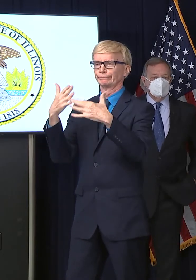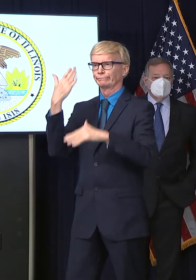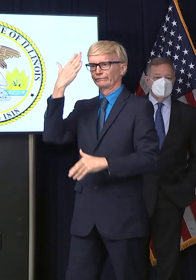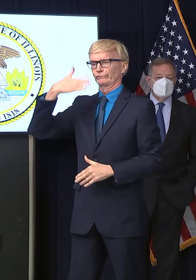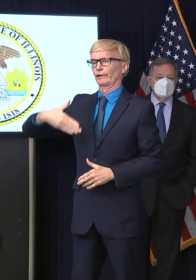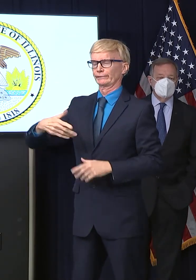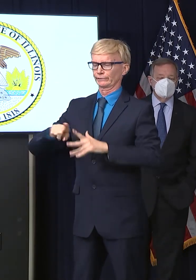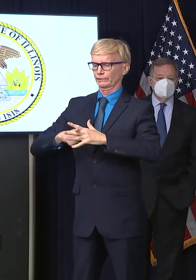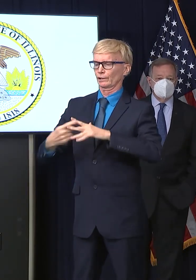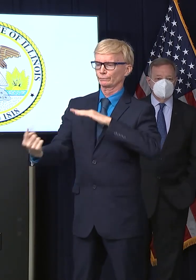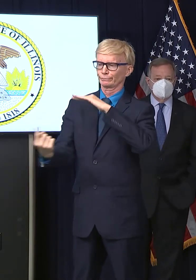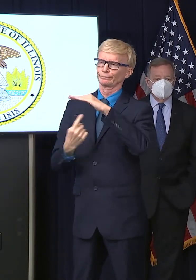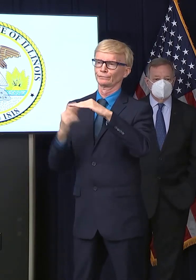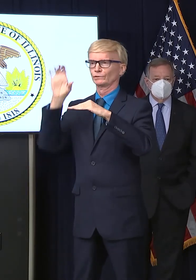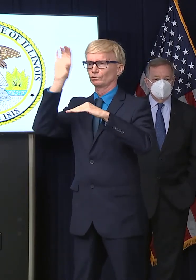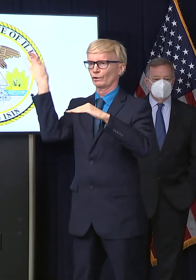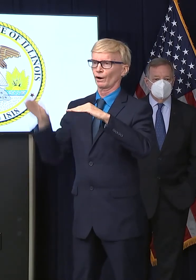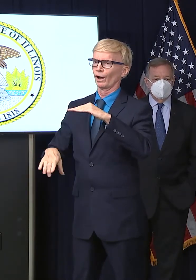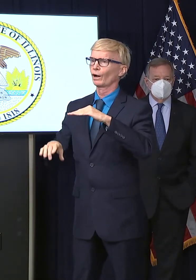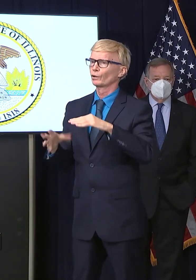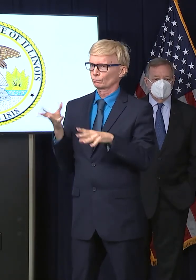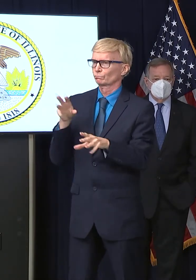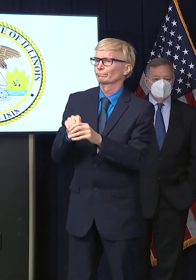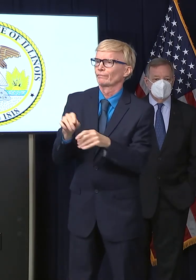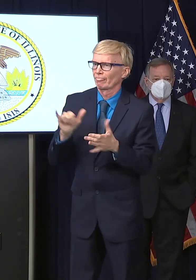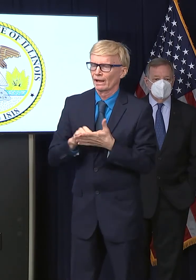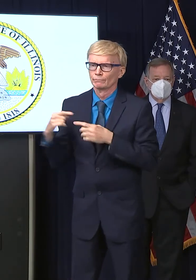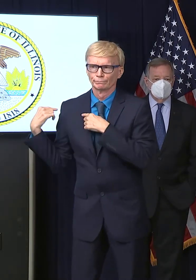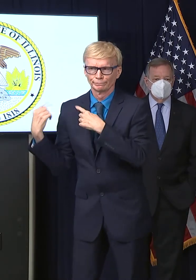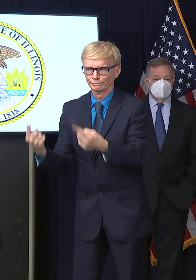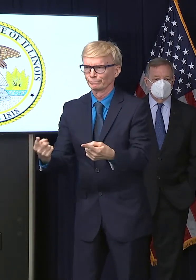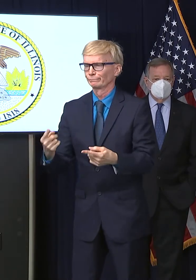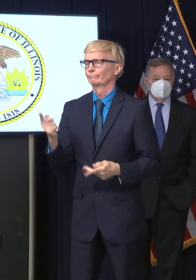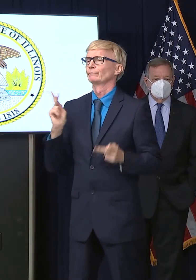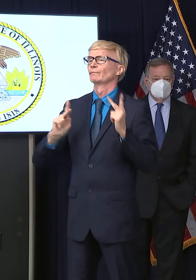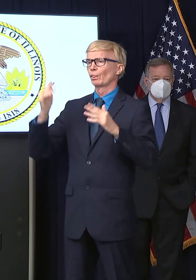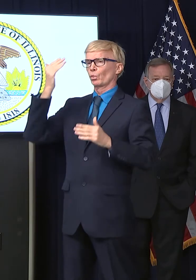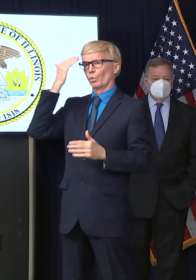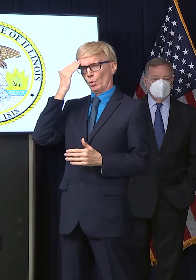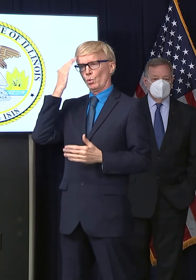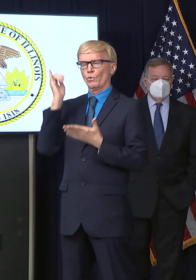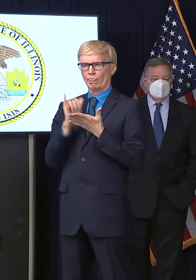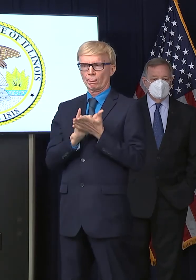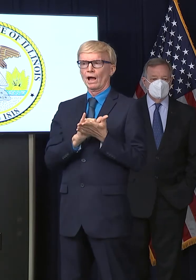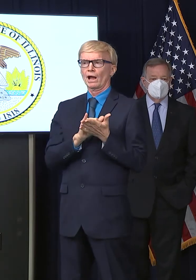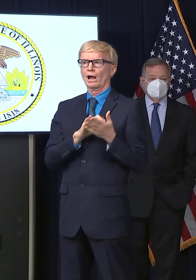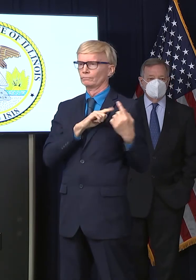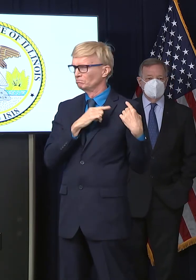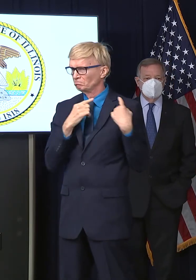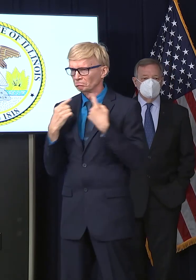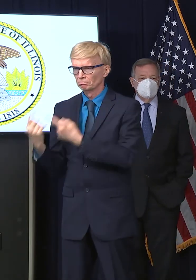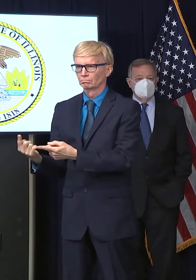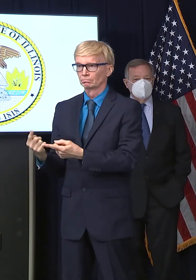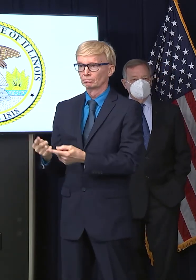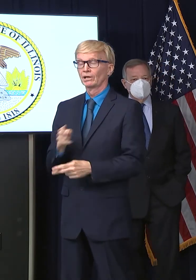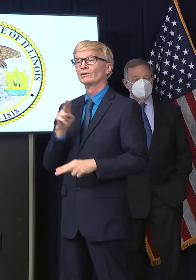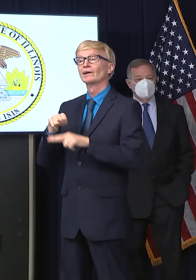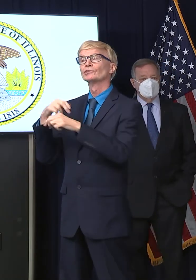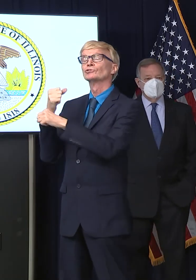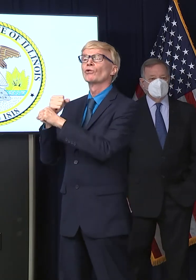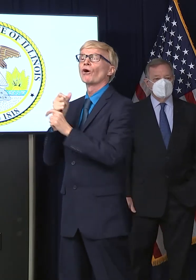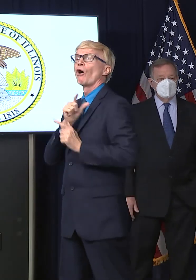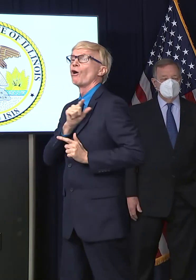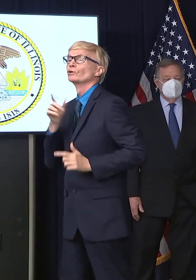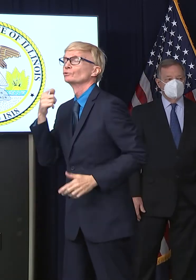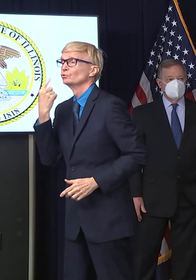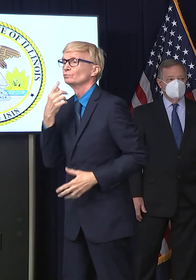of Chicago has been engaged in. So the process is a fairly well-known process. The members of the National Guard who run this,